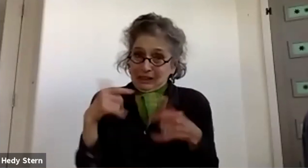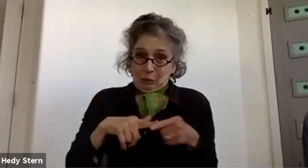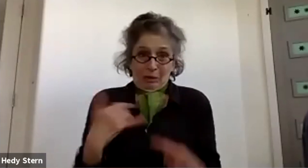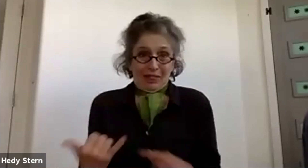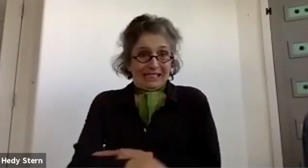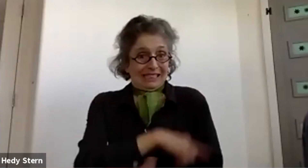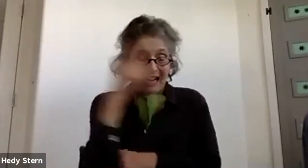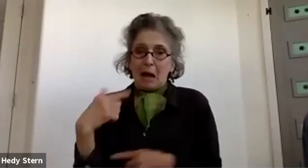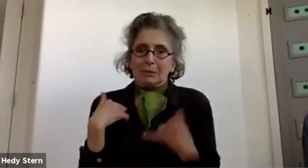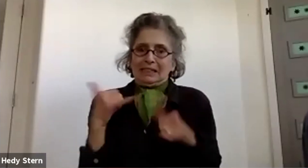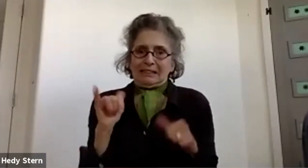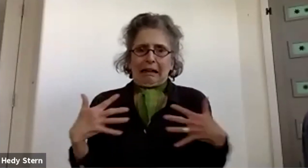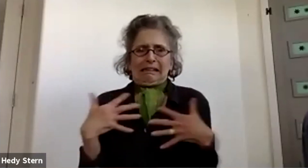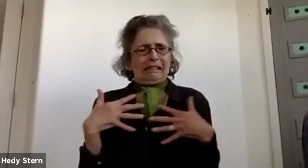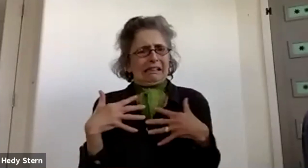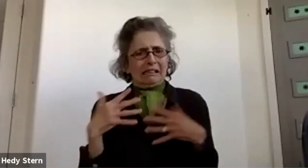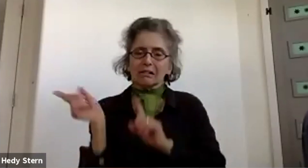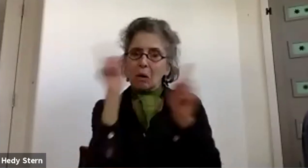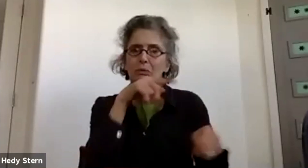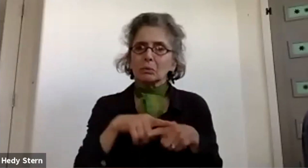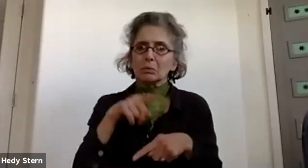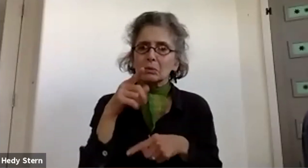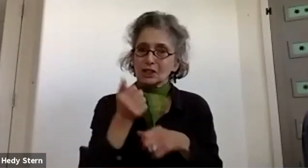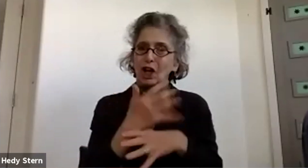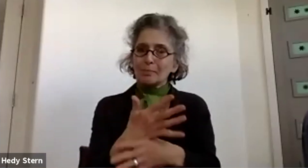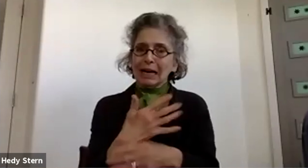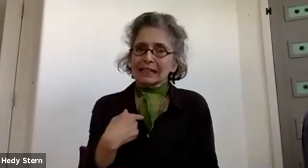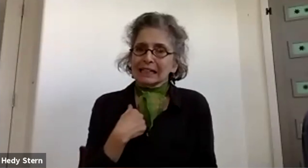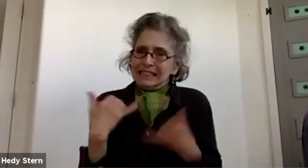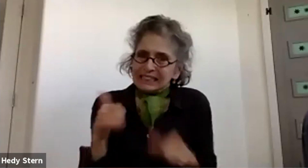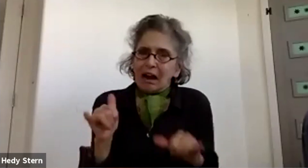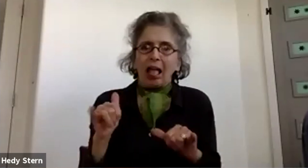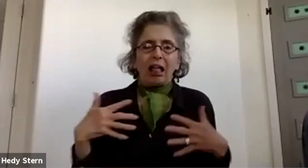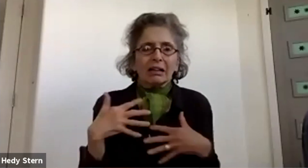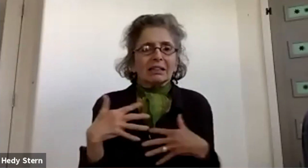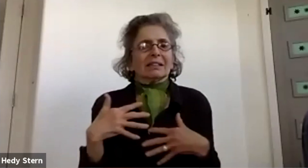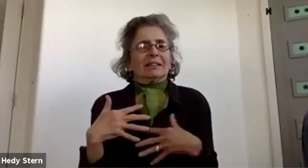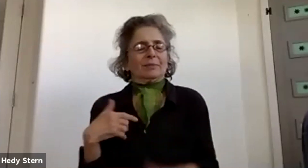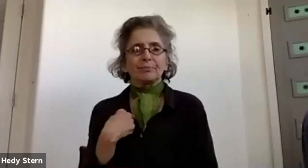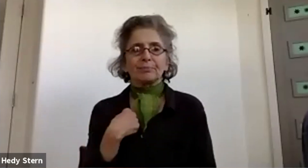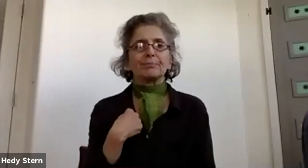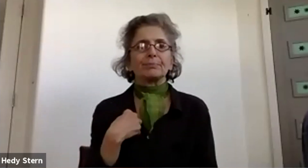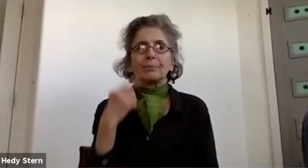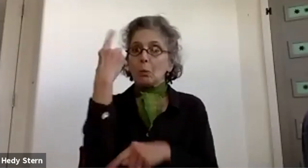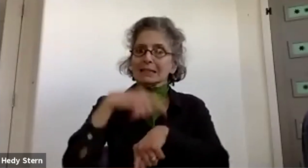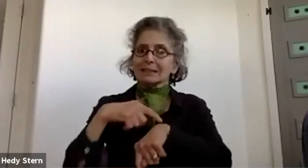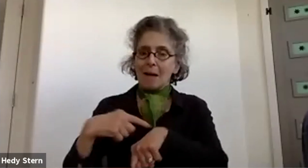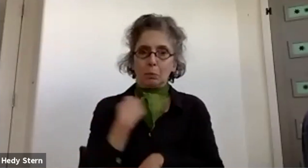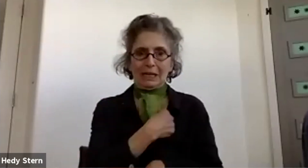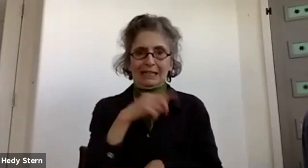I still to this day, I'm still frightened to go to Germany, still frightened. And